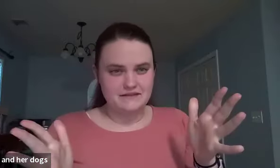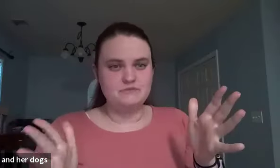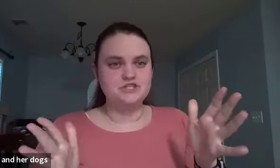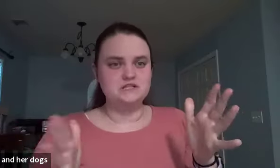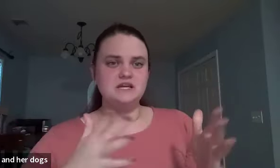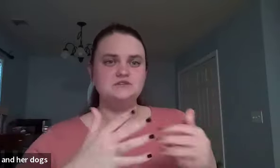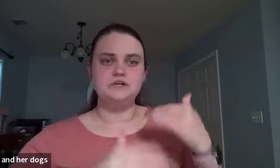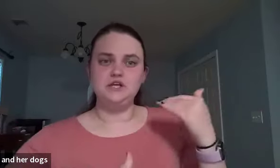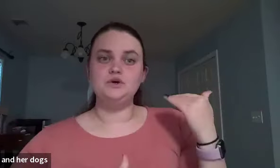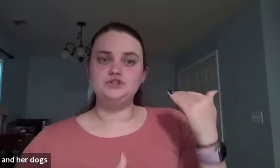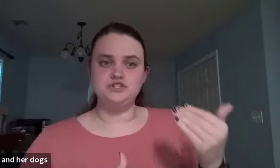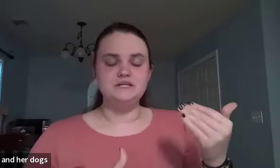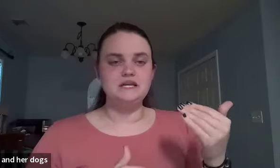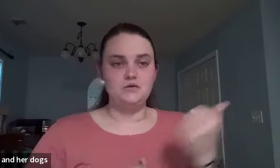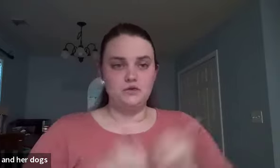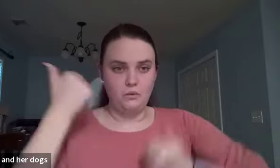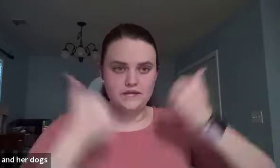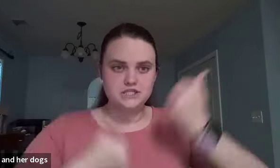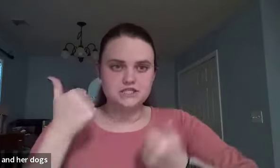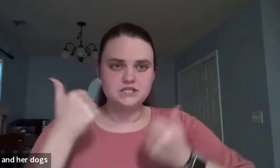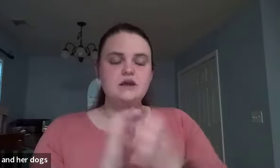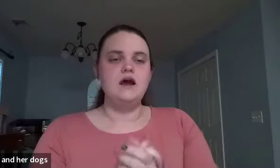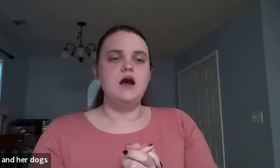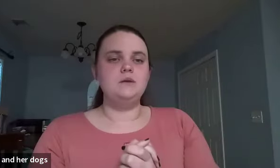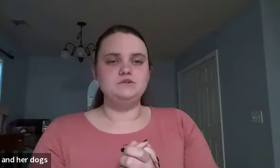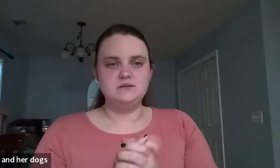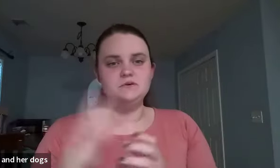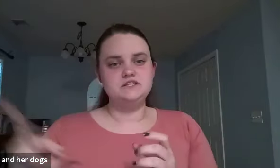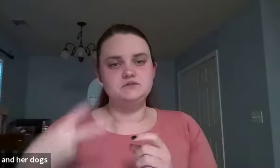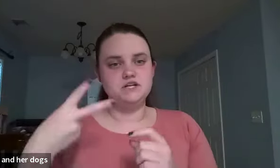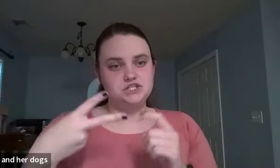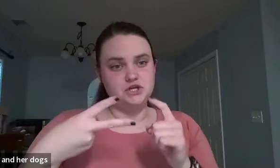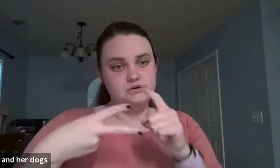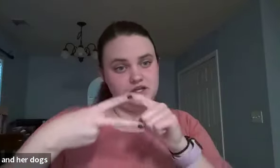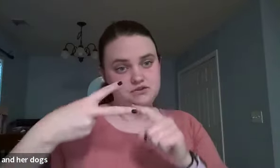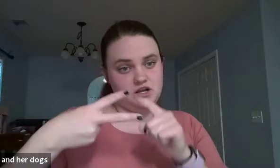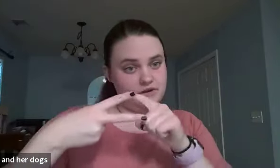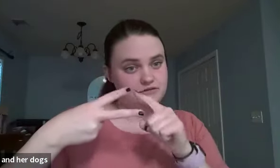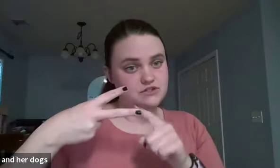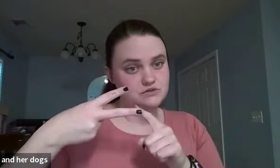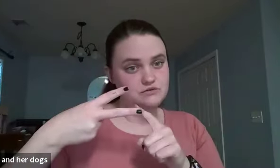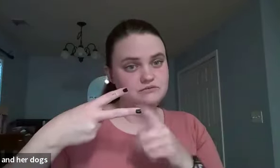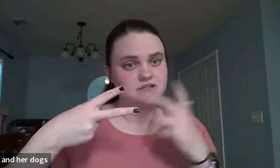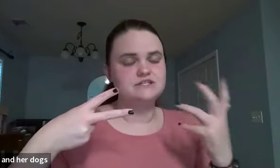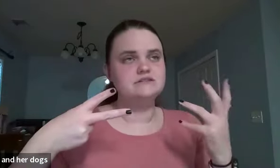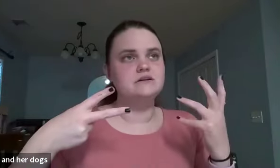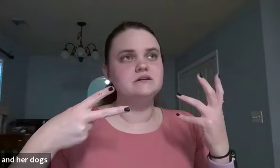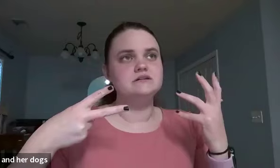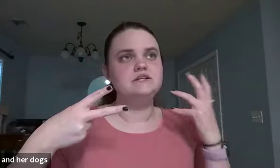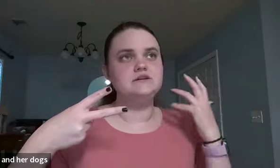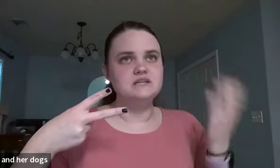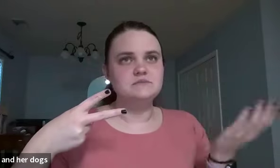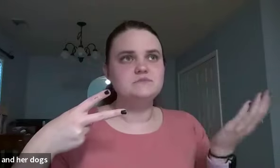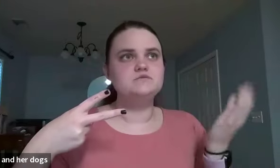added that was just because when you are doing the which, you typically do want to show like you're talking about two, because, sometimes